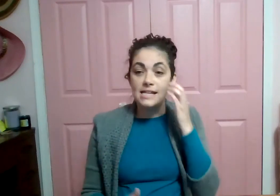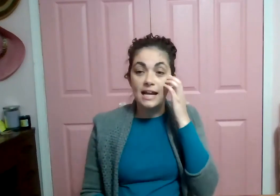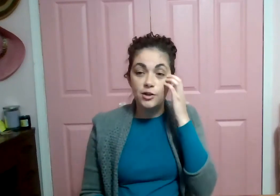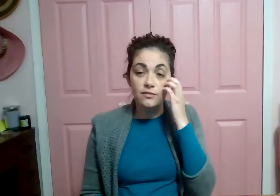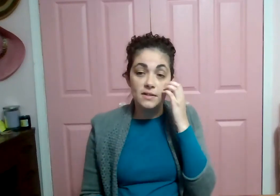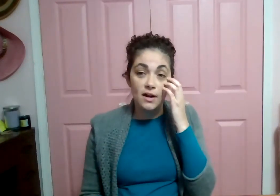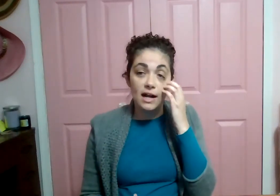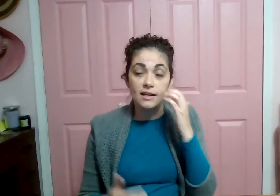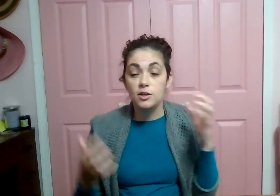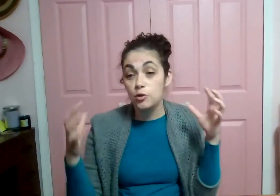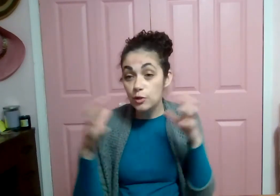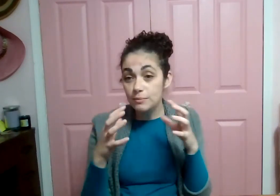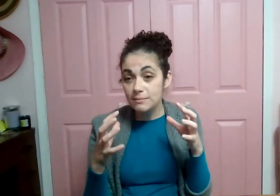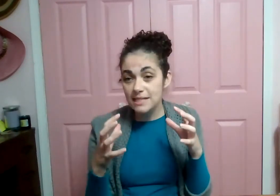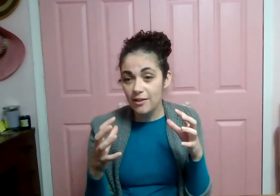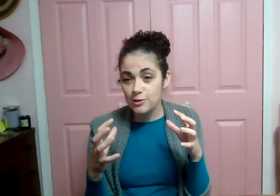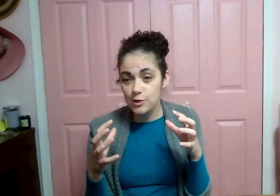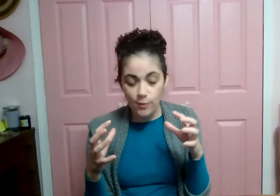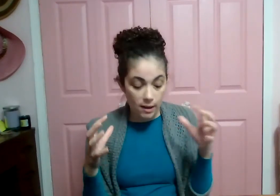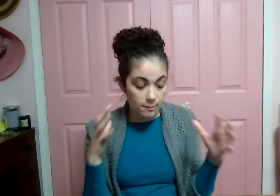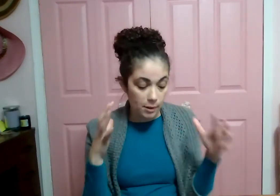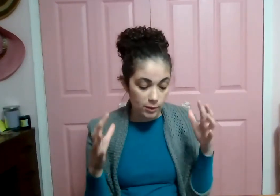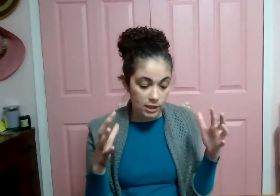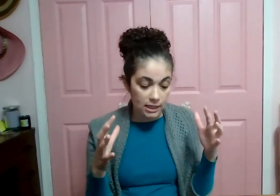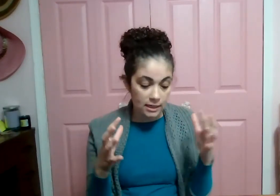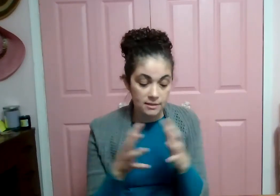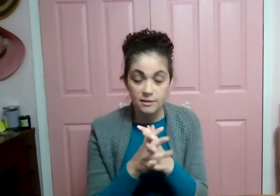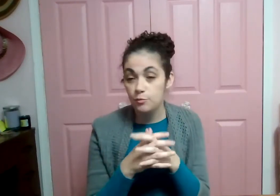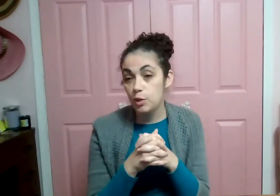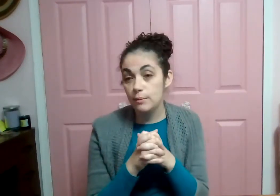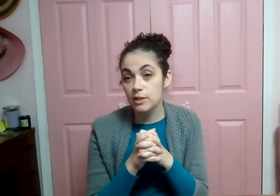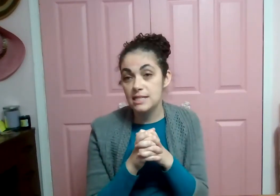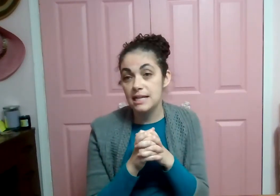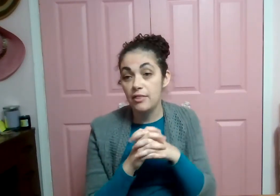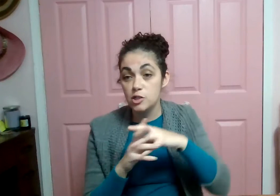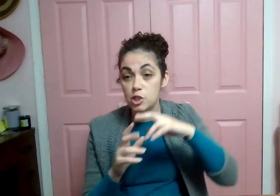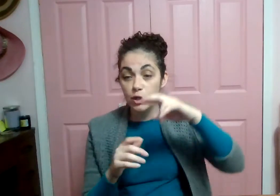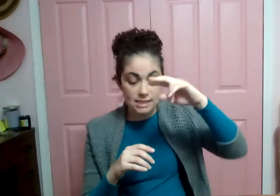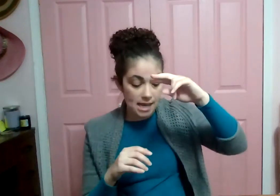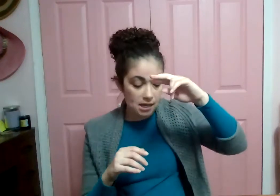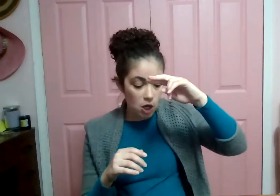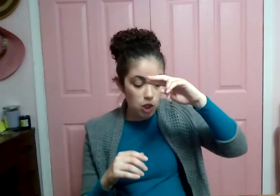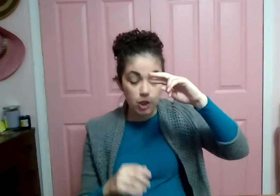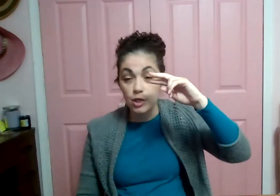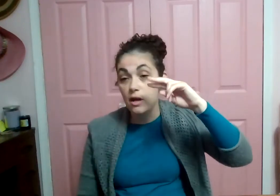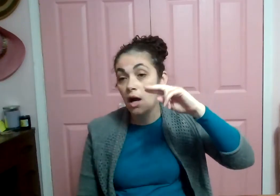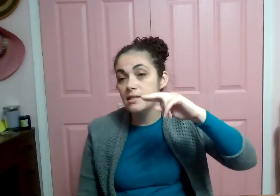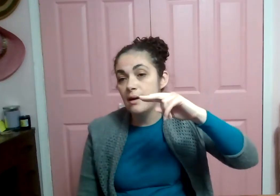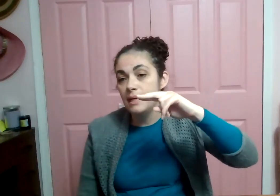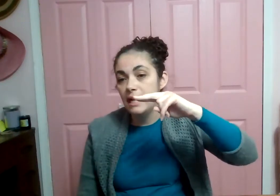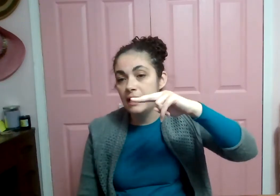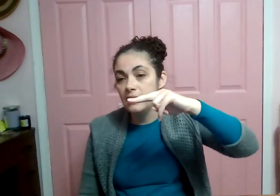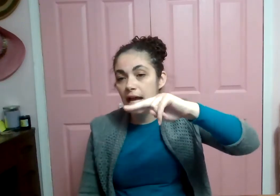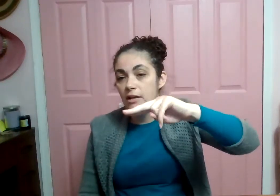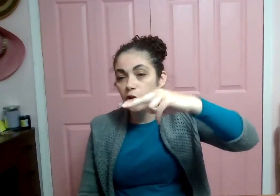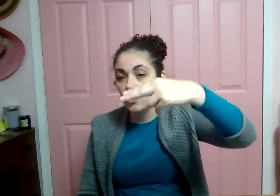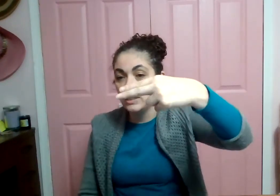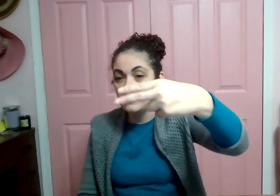that I couldn't figure out how to group them together so well, but we're gonna put them all together. So you're gonna take your non-dominant hand and you're going to